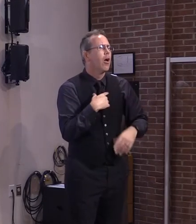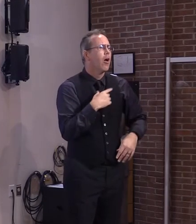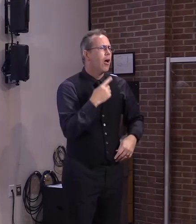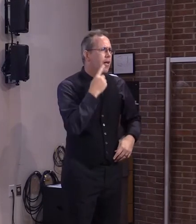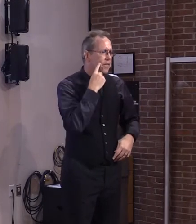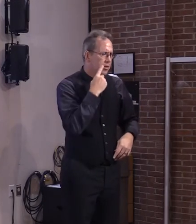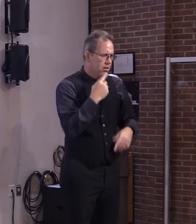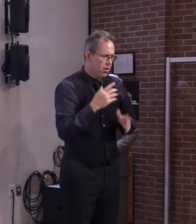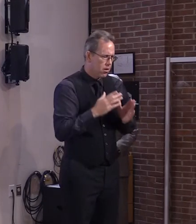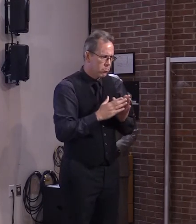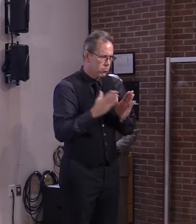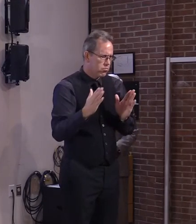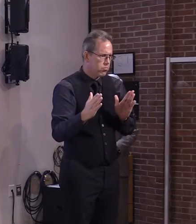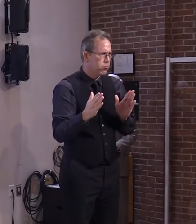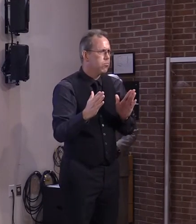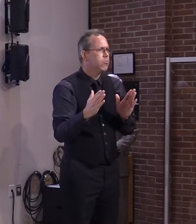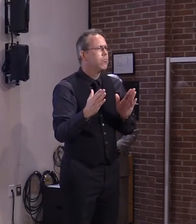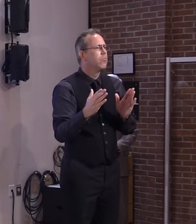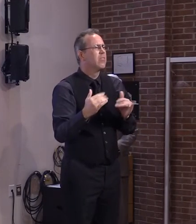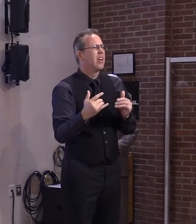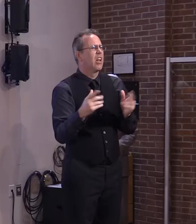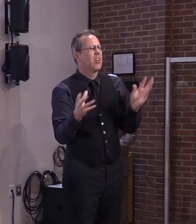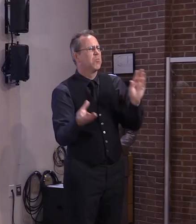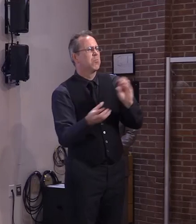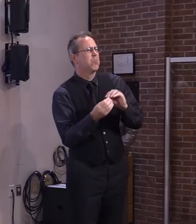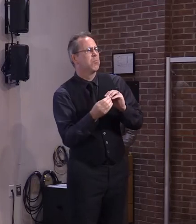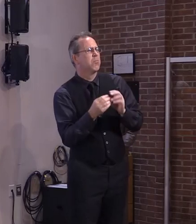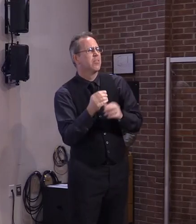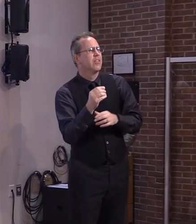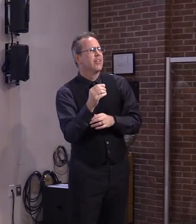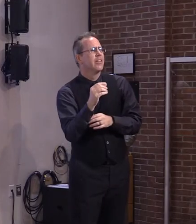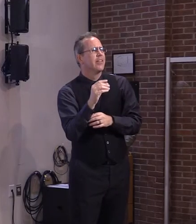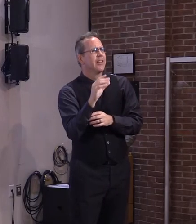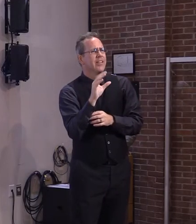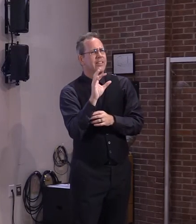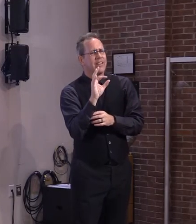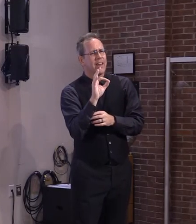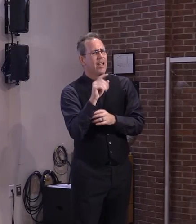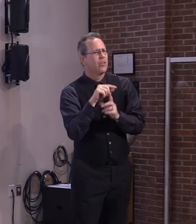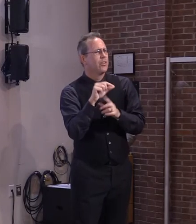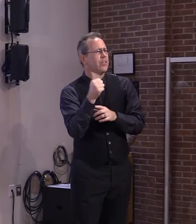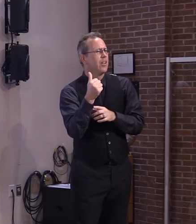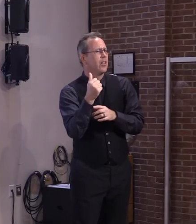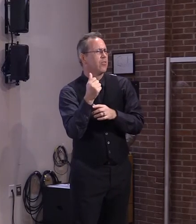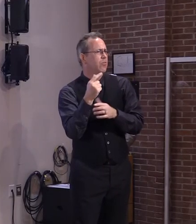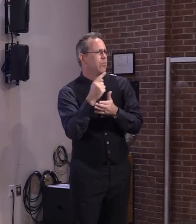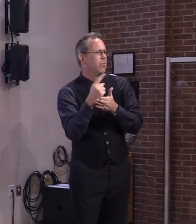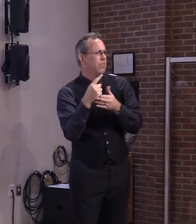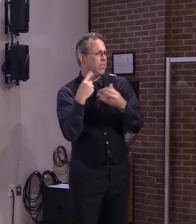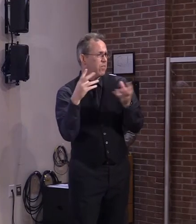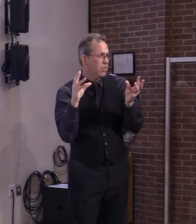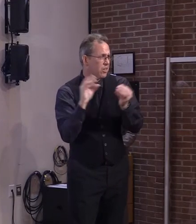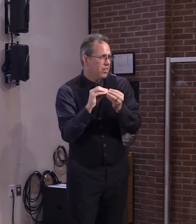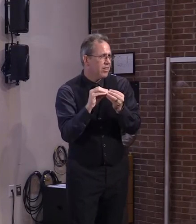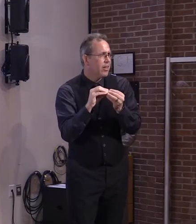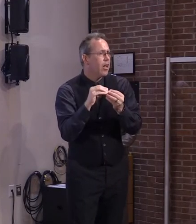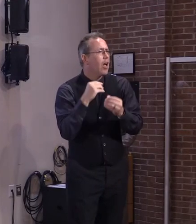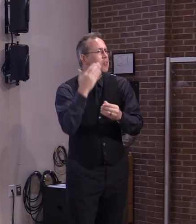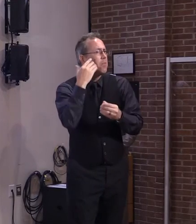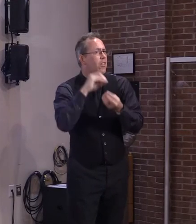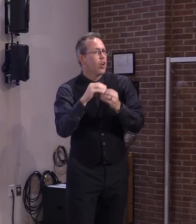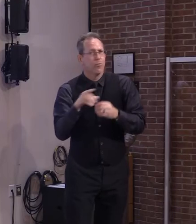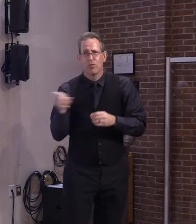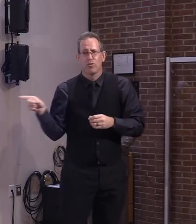We're probably more like 9 to 10 weeks. So we thought we were seeing that downward trend last week sort of would be right in that time period